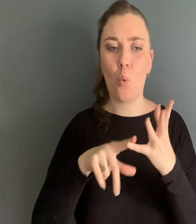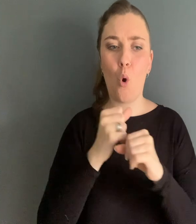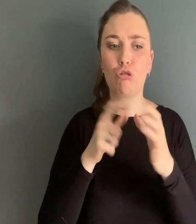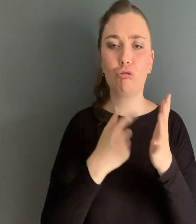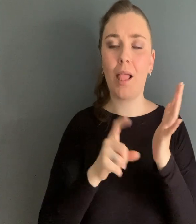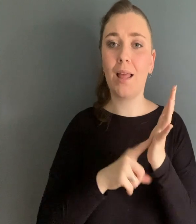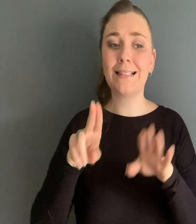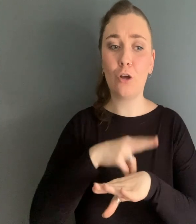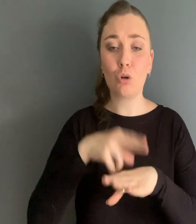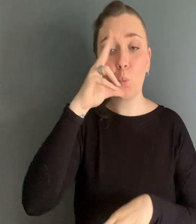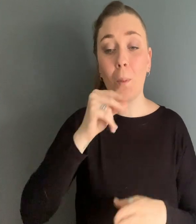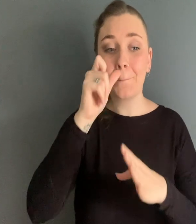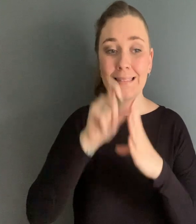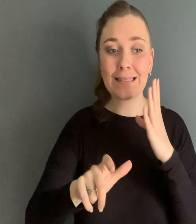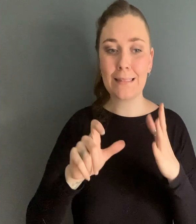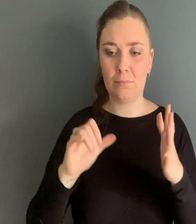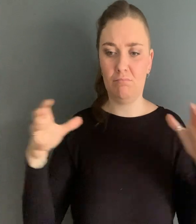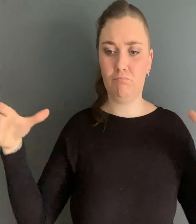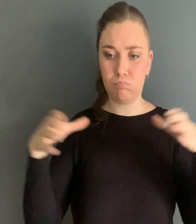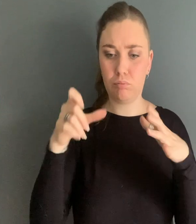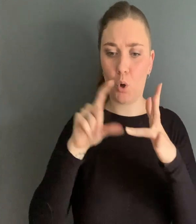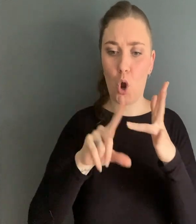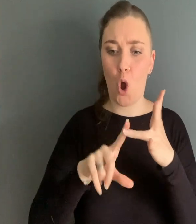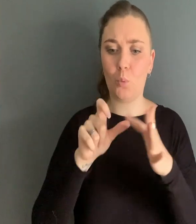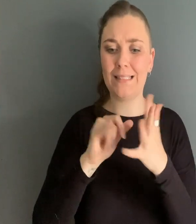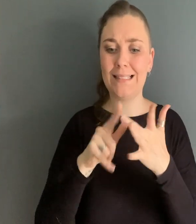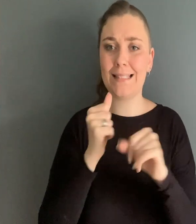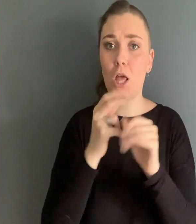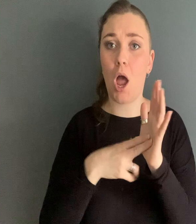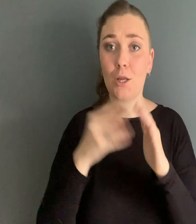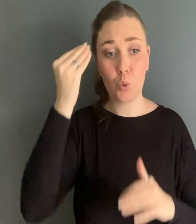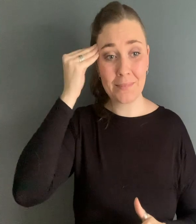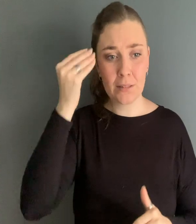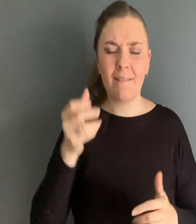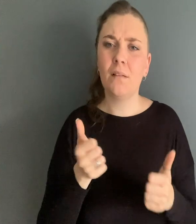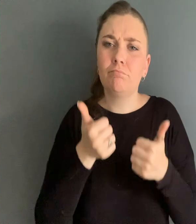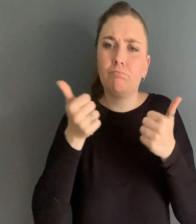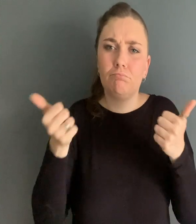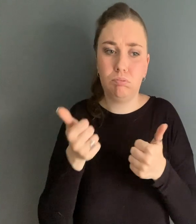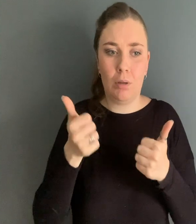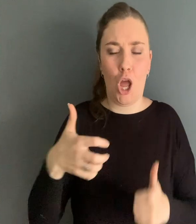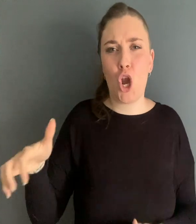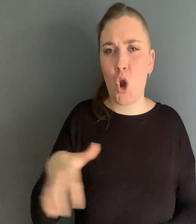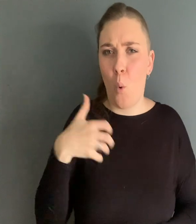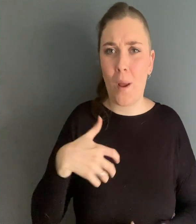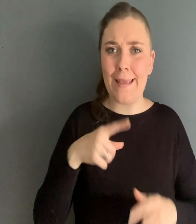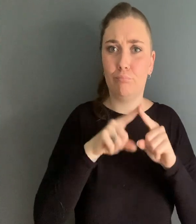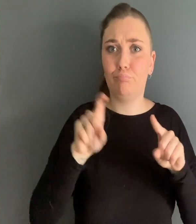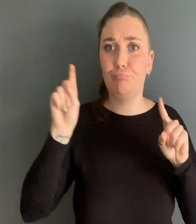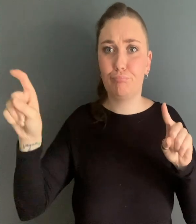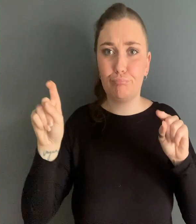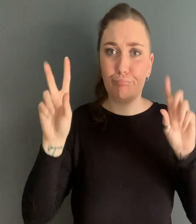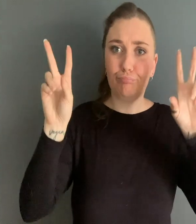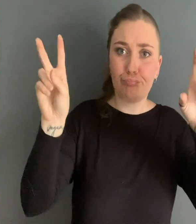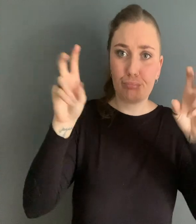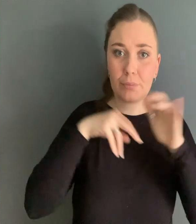Youth Disability Summit co-design committee. There are a lot of annoying sayings in the disability